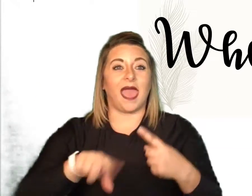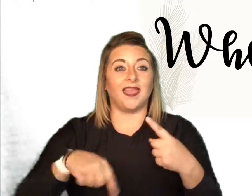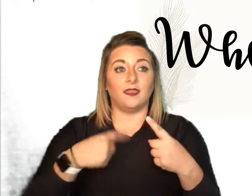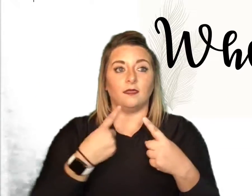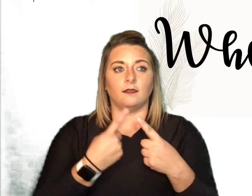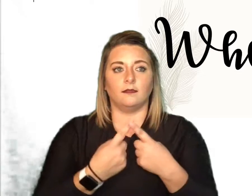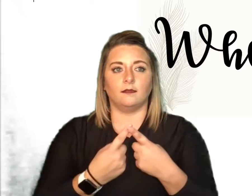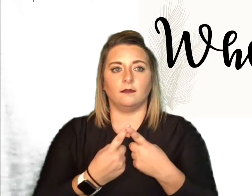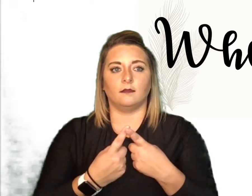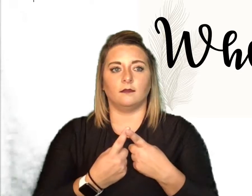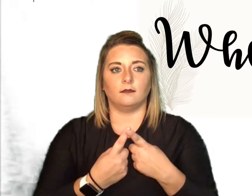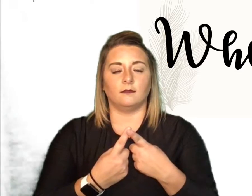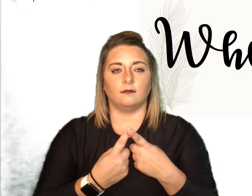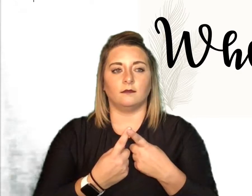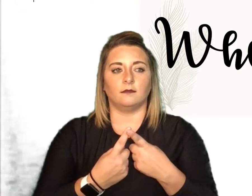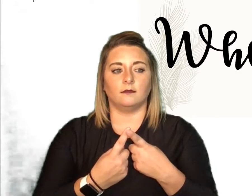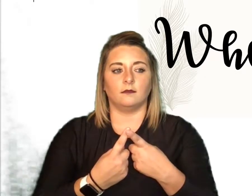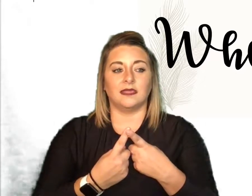When